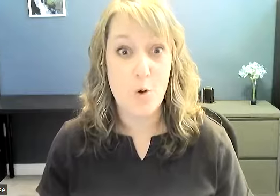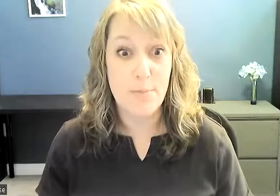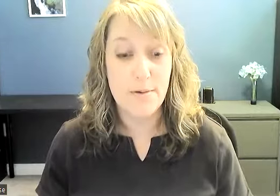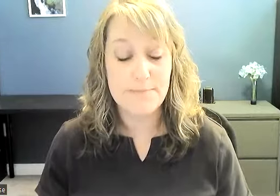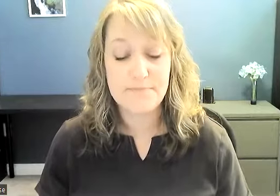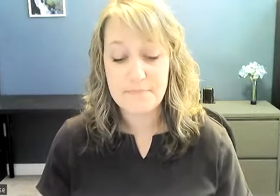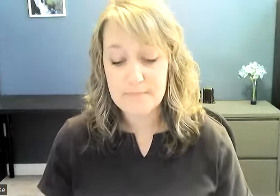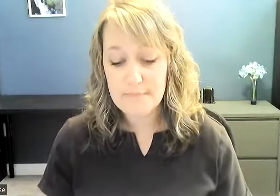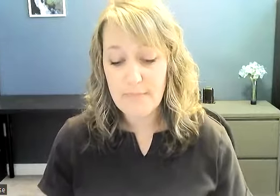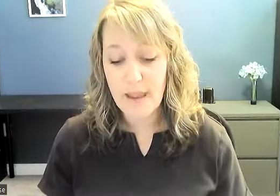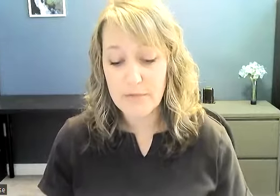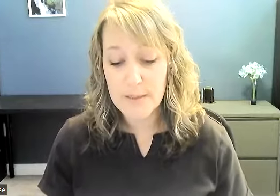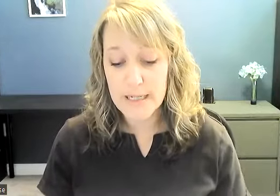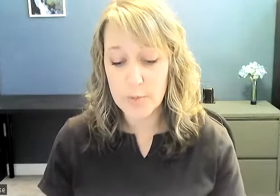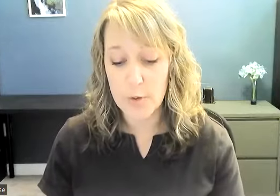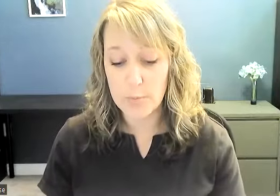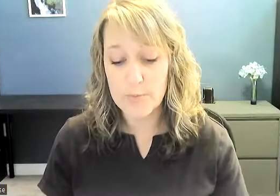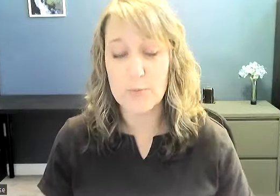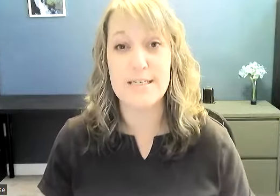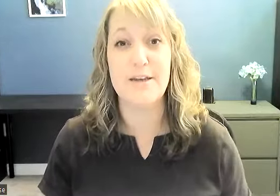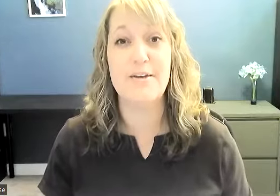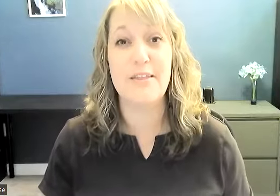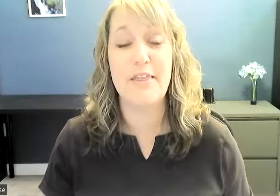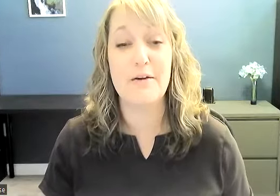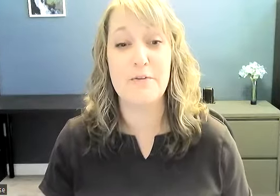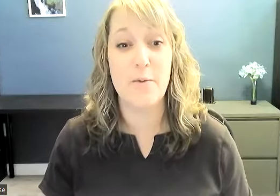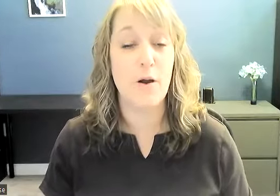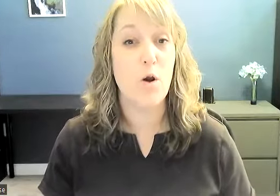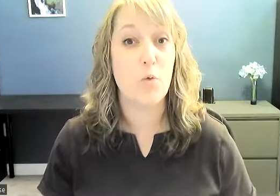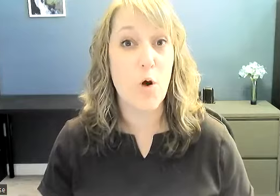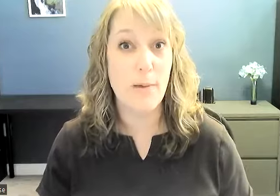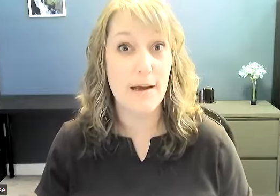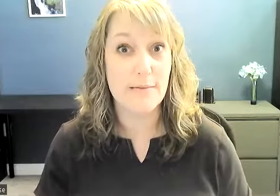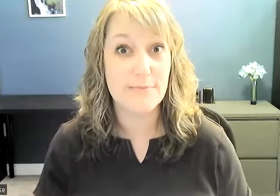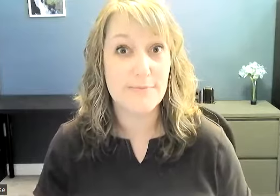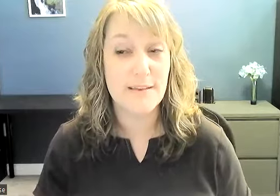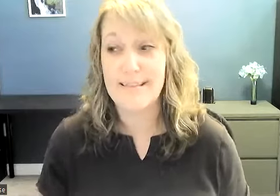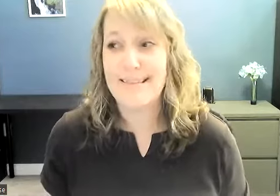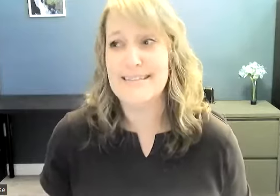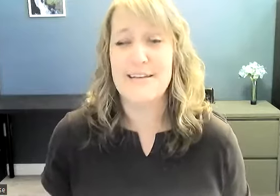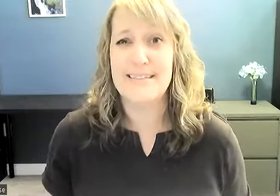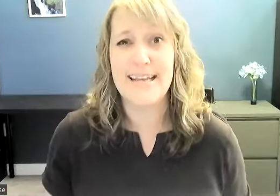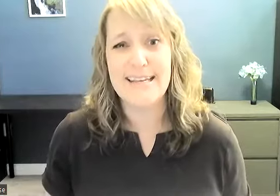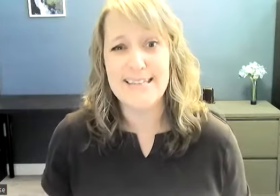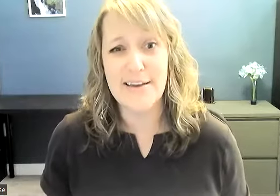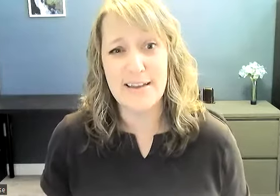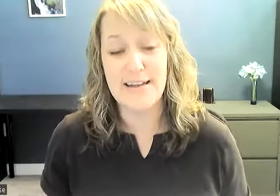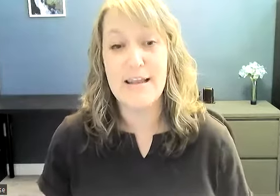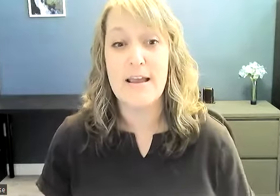Rome, everybody in Rome will tell you that they are from Roma. That's how you say it in Italian.